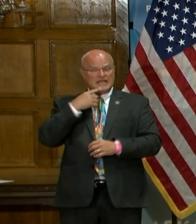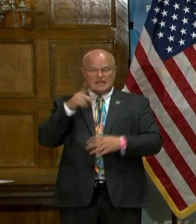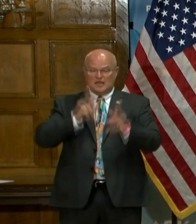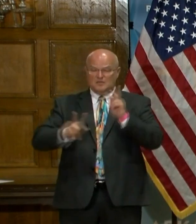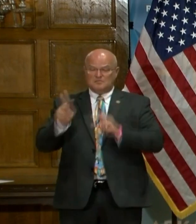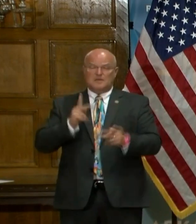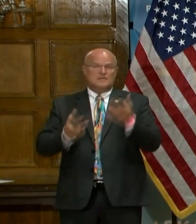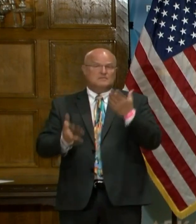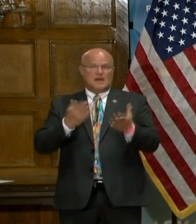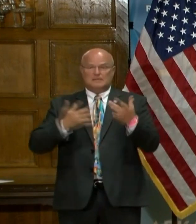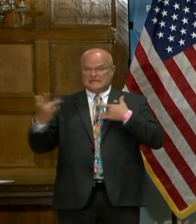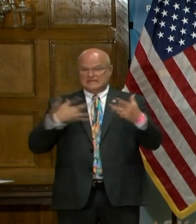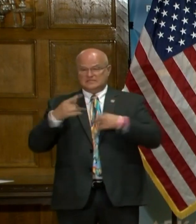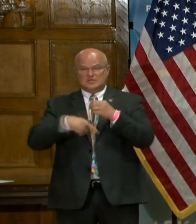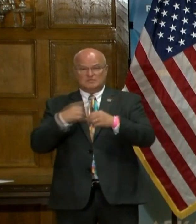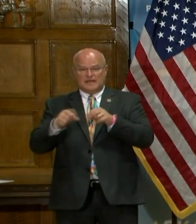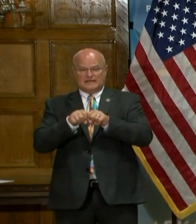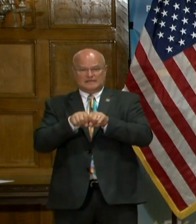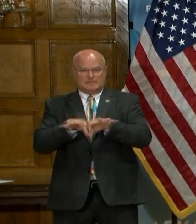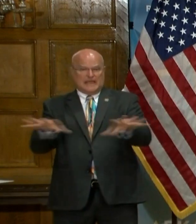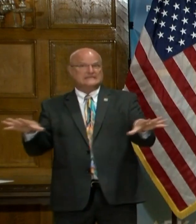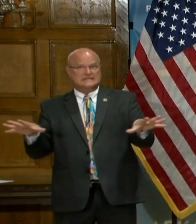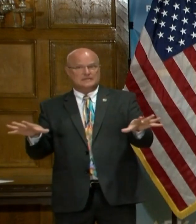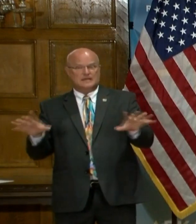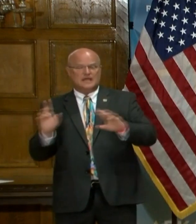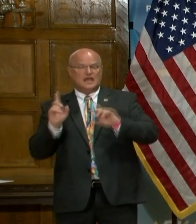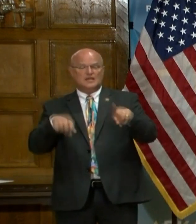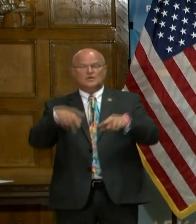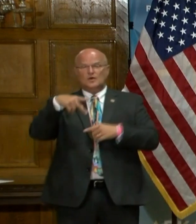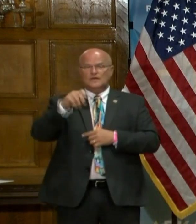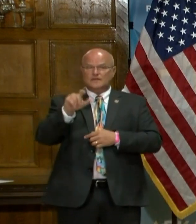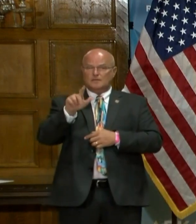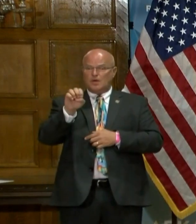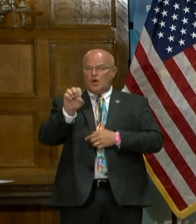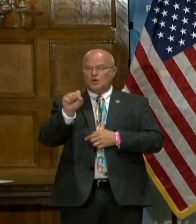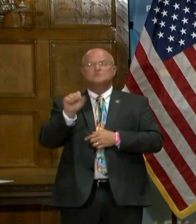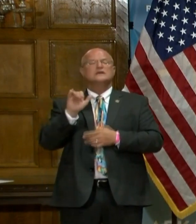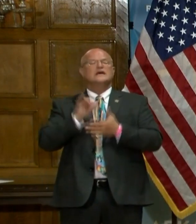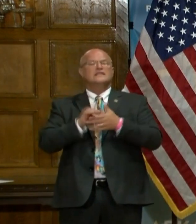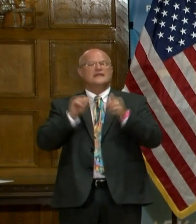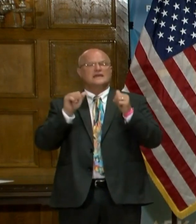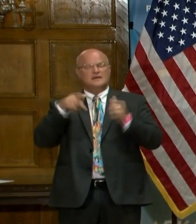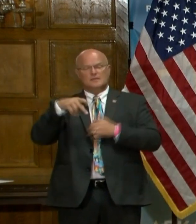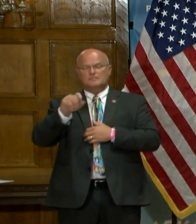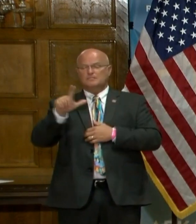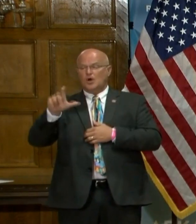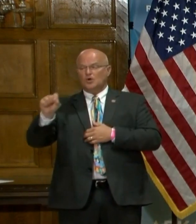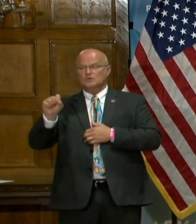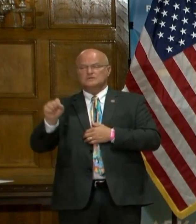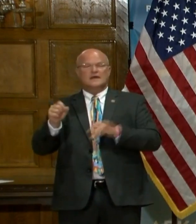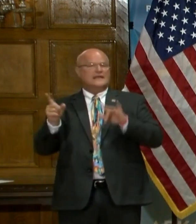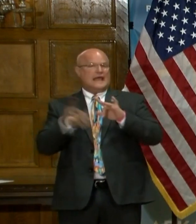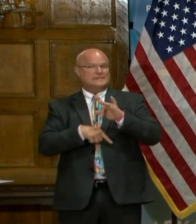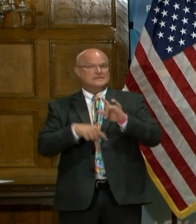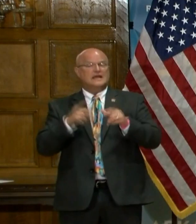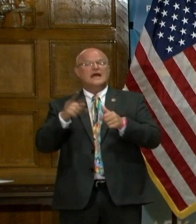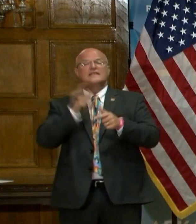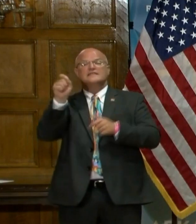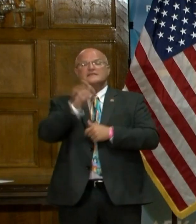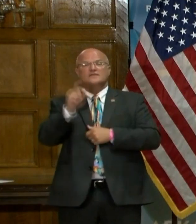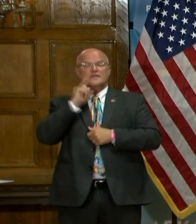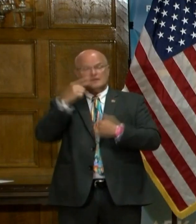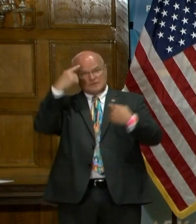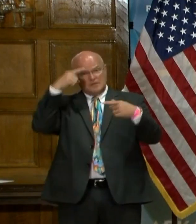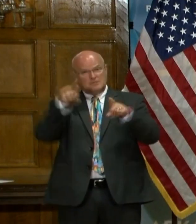those that might be concerned about the pandemic and going to the polls, they would be unavoidably absent, and therefore they would